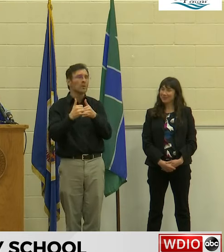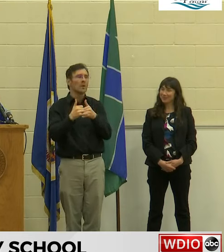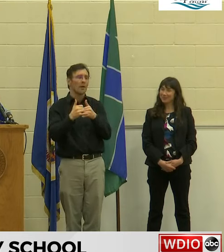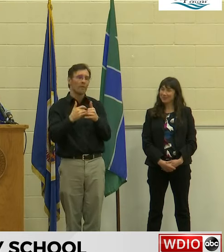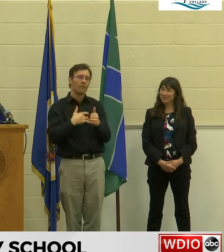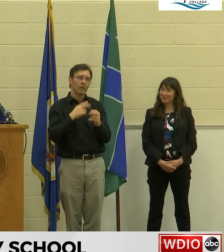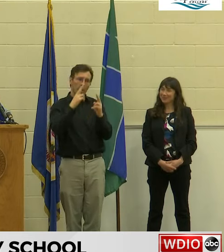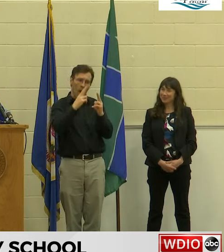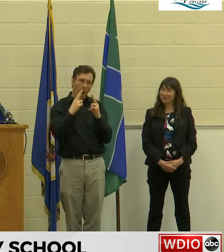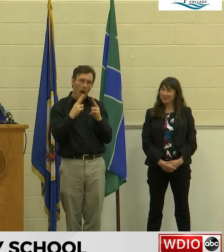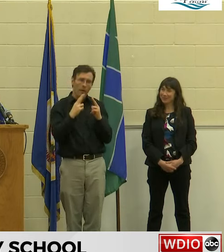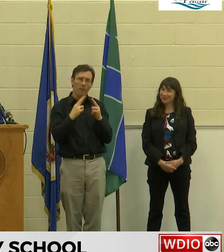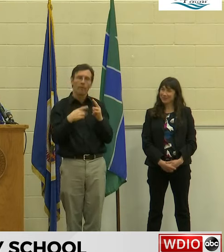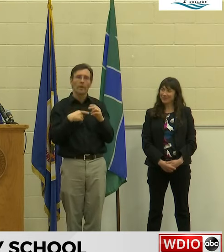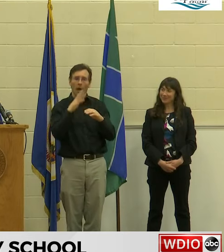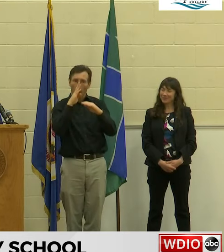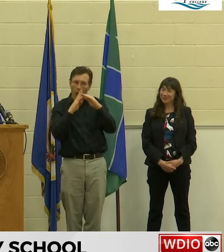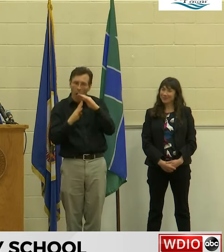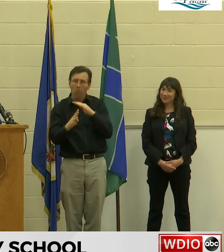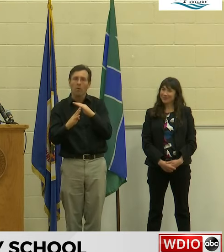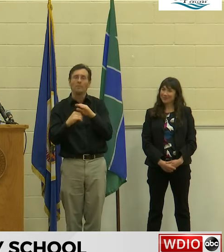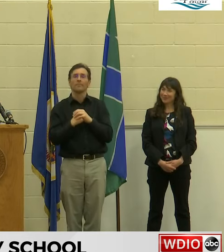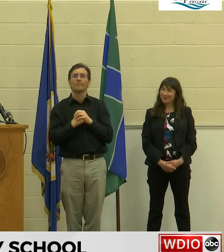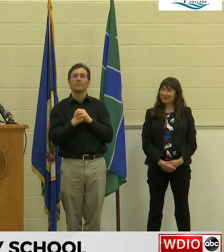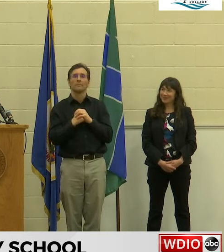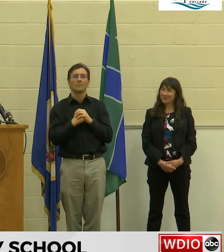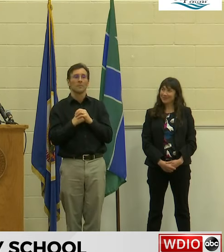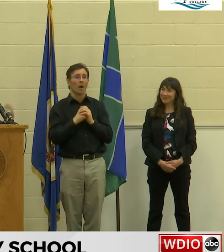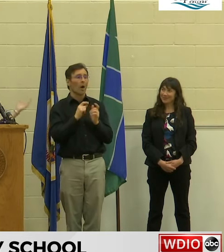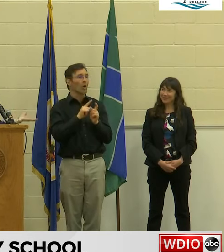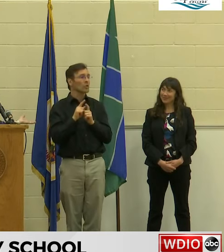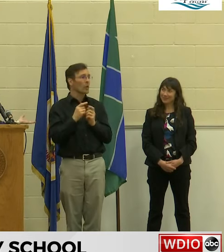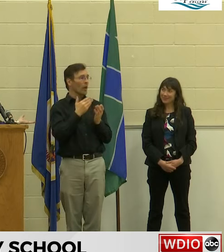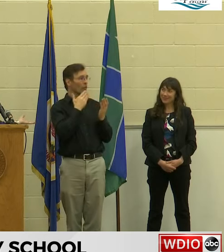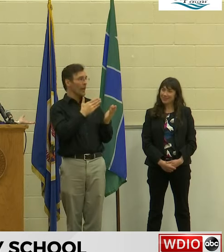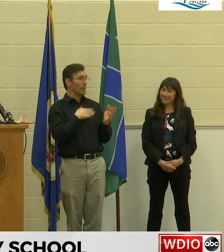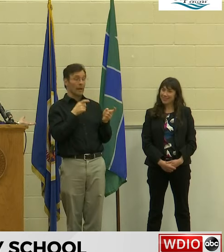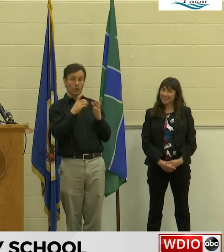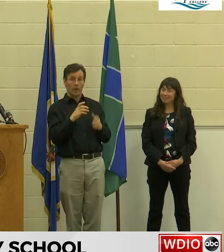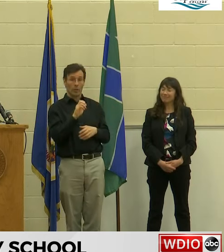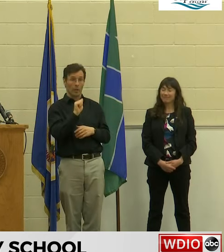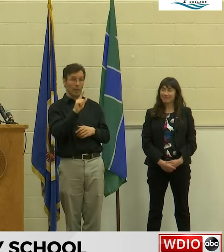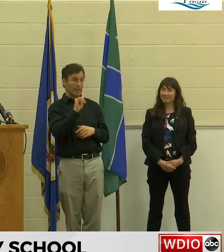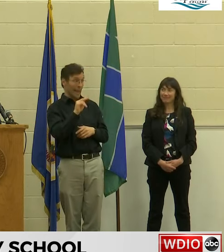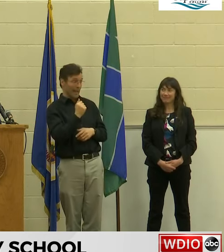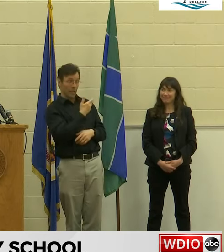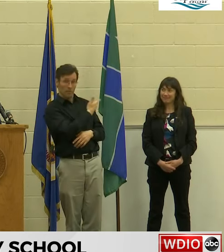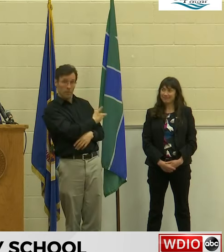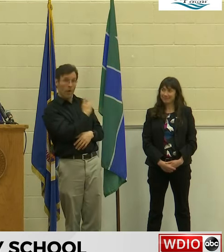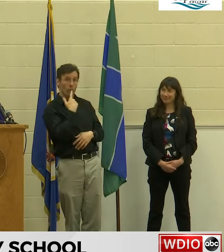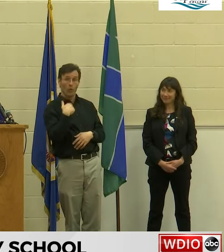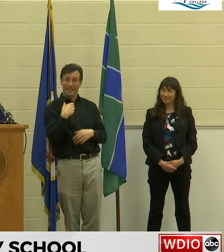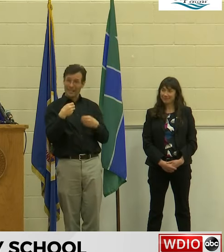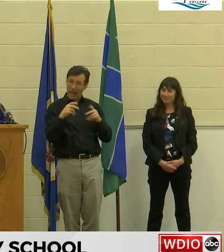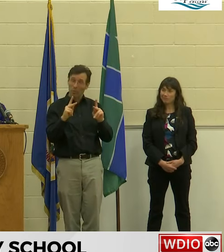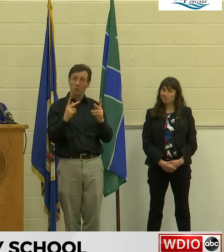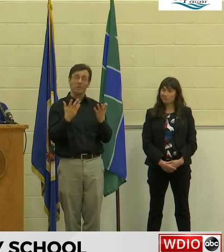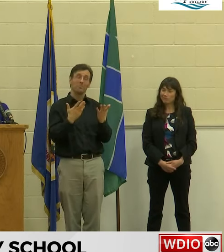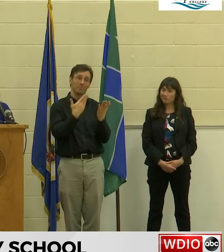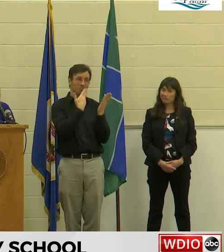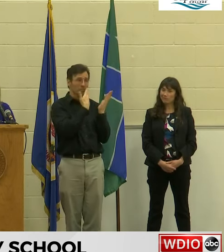very humble at the same time. I also want to thank my director, Elena, for this opportunity.